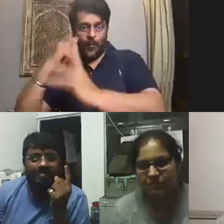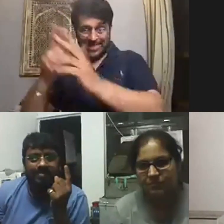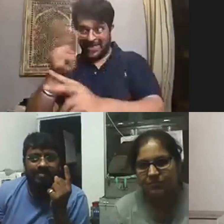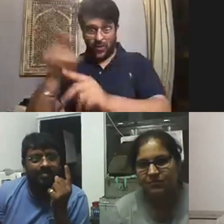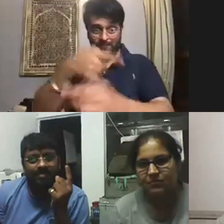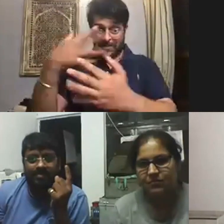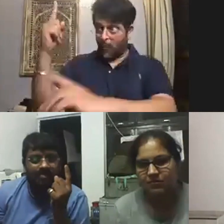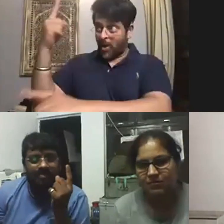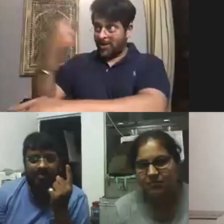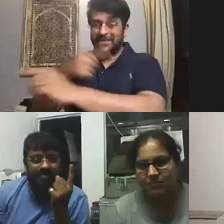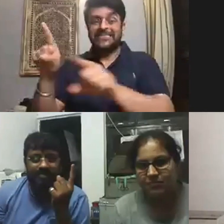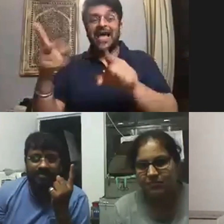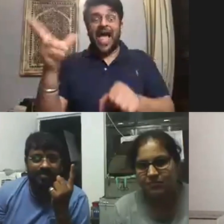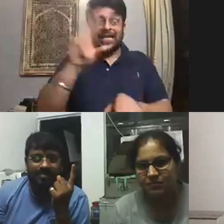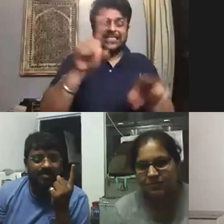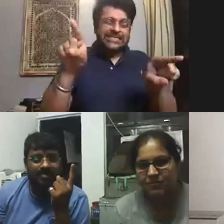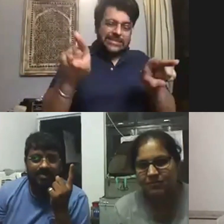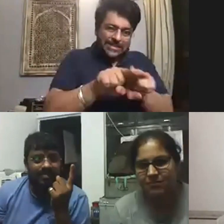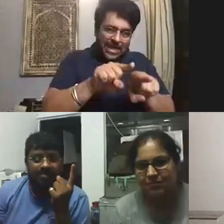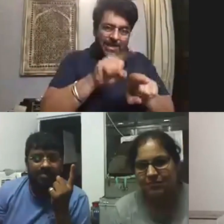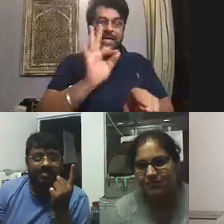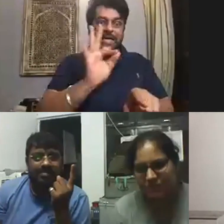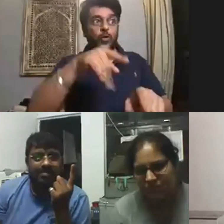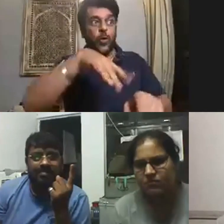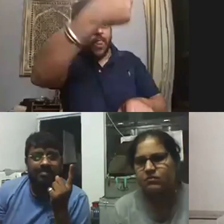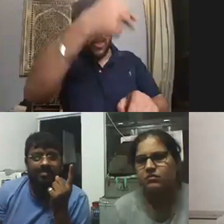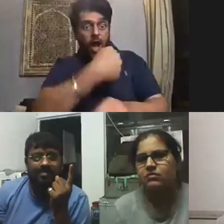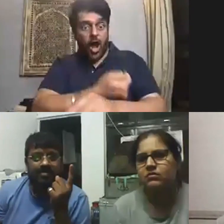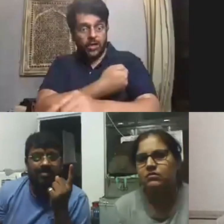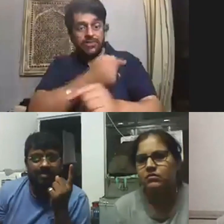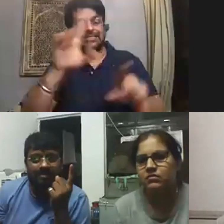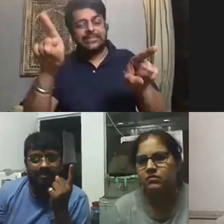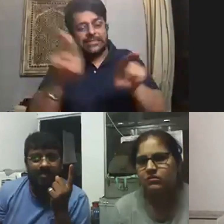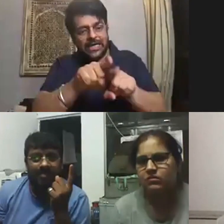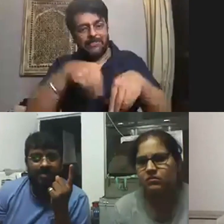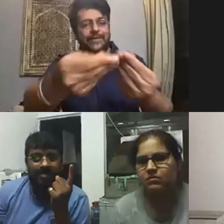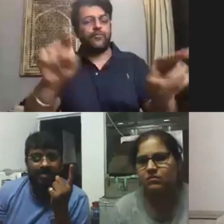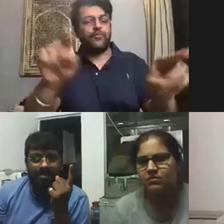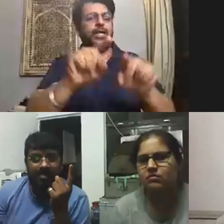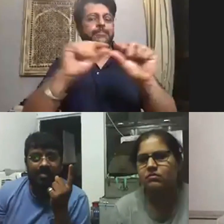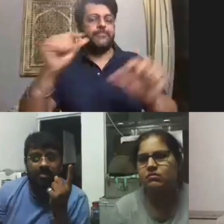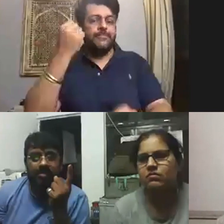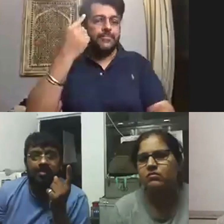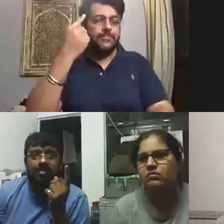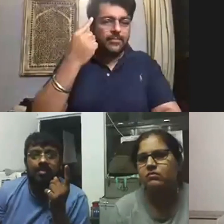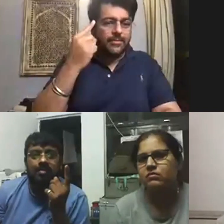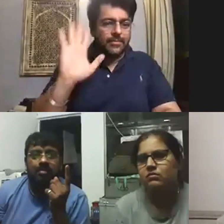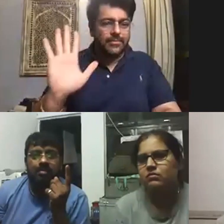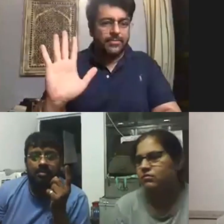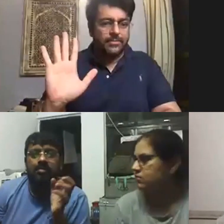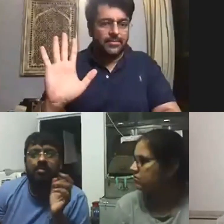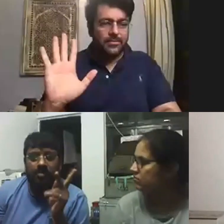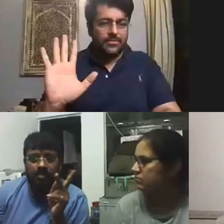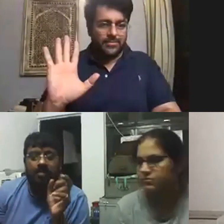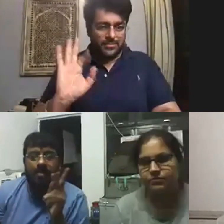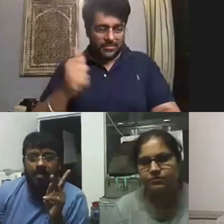So go for that one only. Whichever you picked at that time, whichever you went through. Don't pick the vaccine. Make sure you get